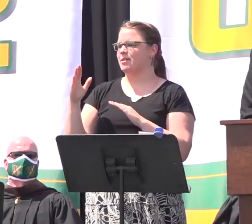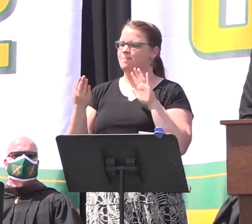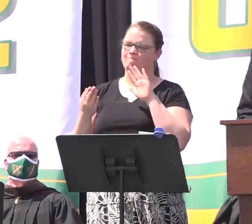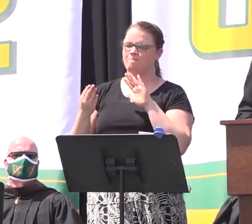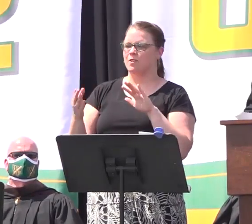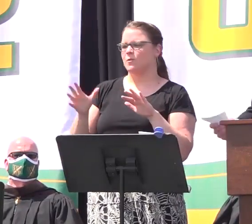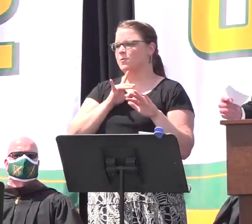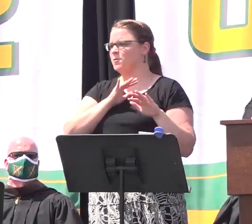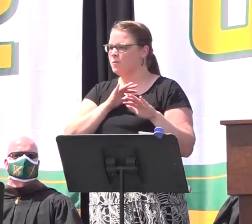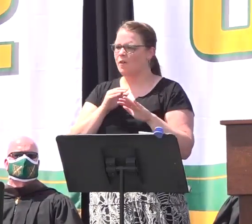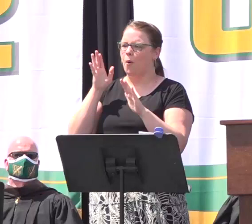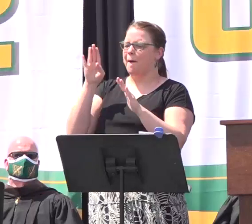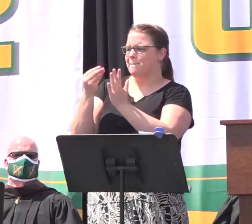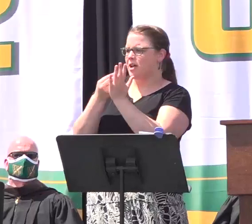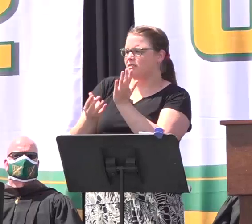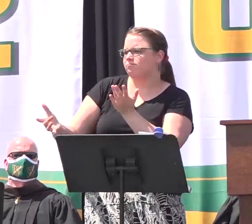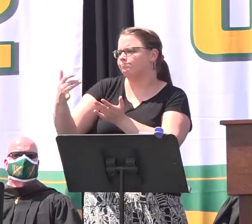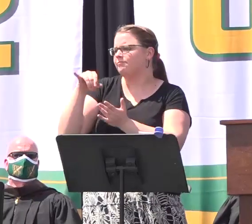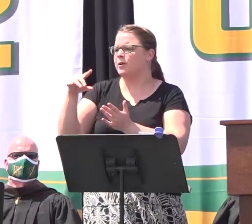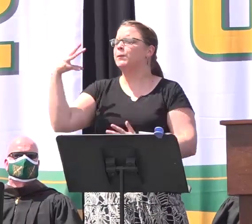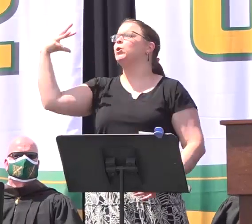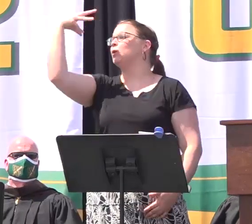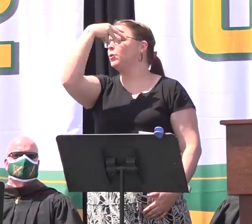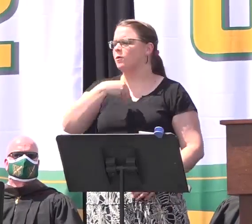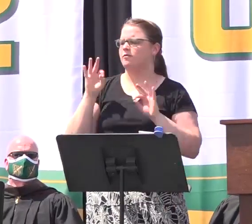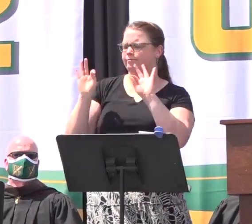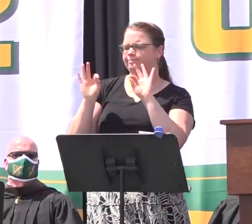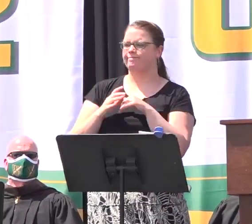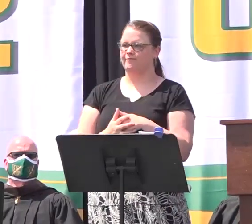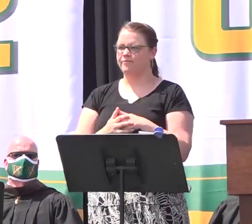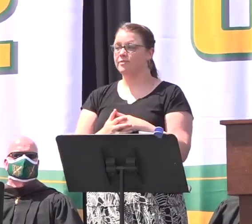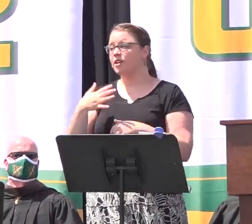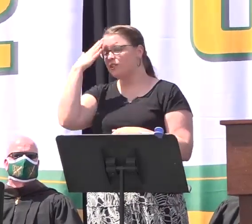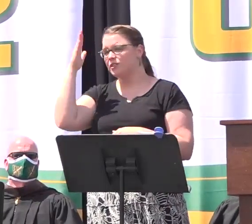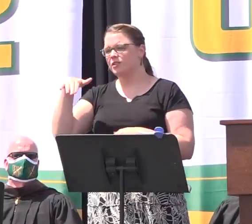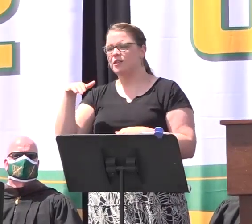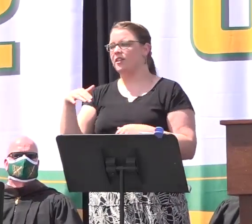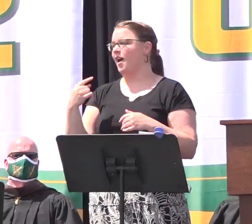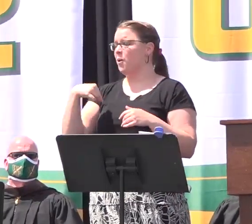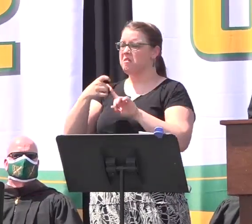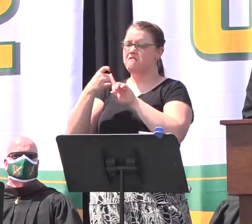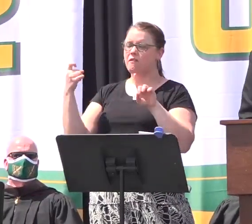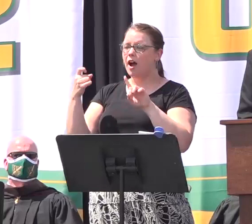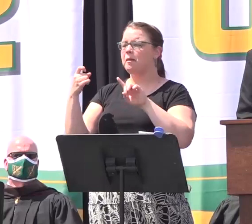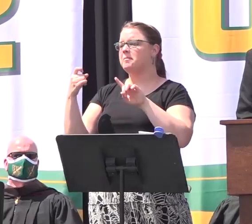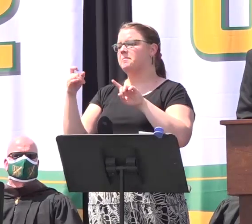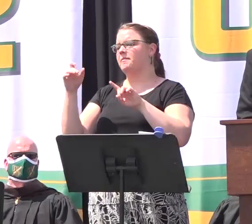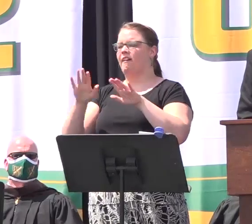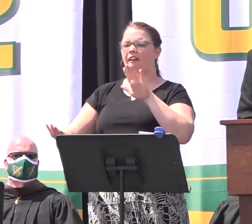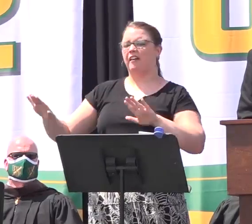are. We came from different places in different conditions. We have those great traditions, and we're actually living